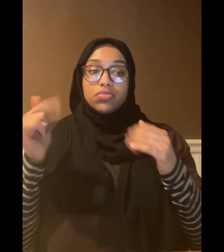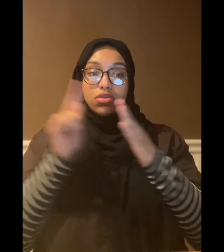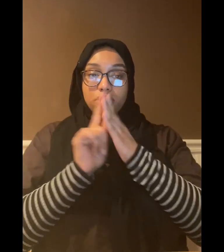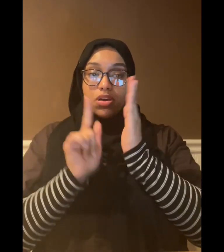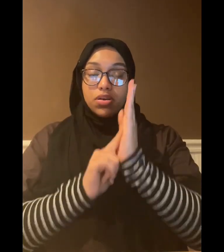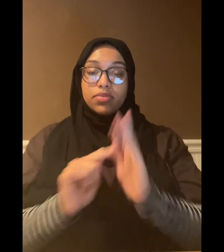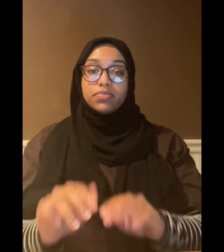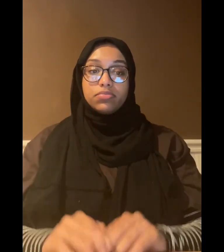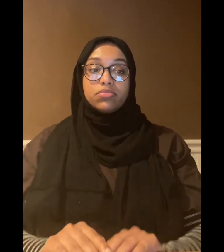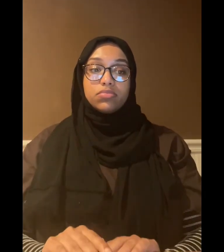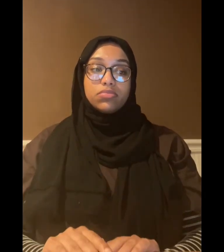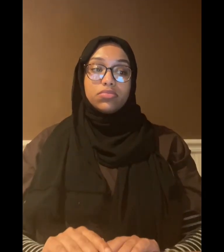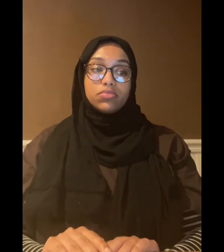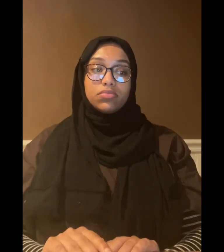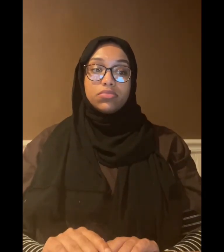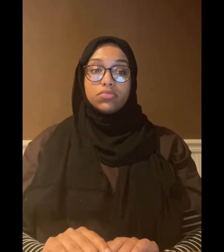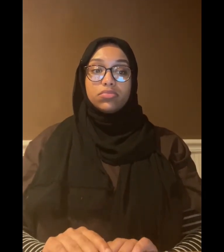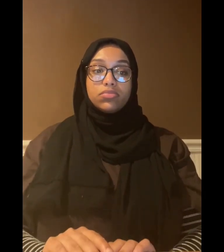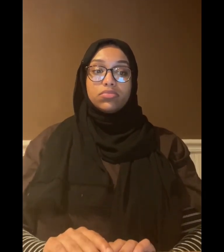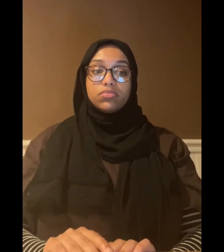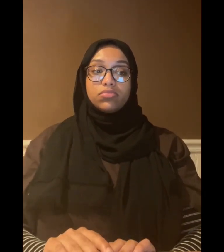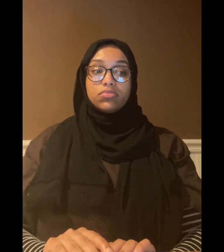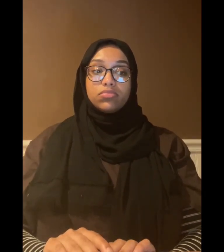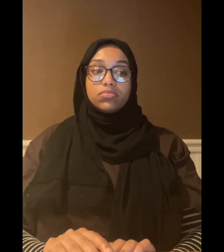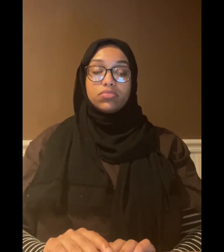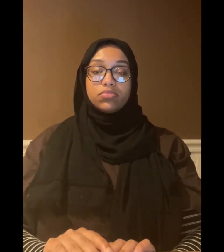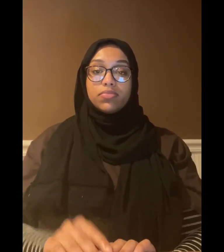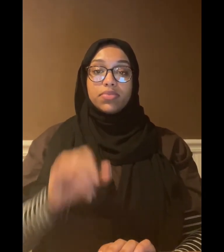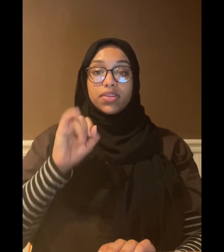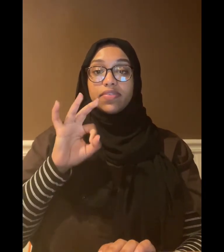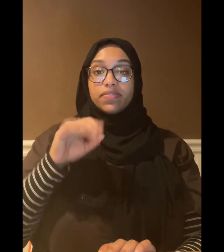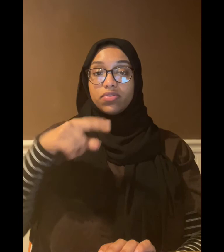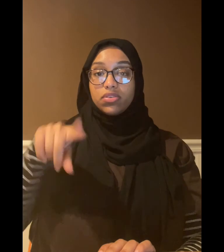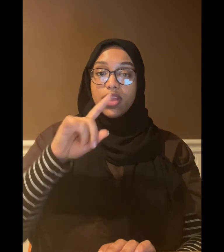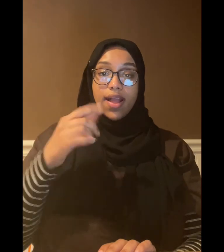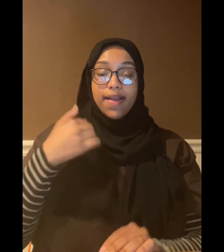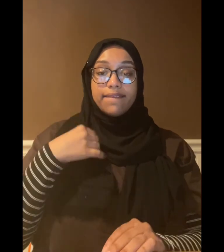an existing law. So with that,